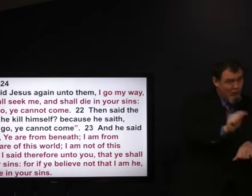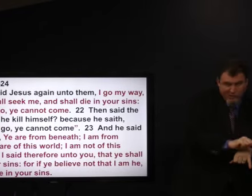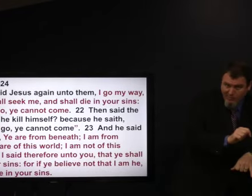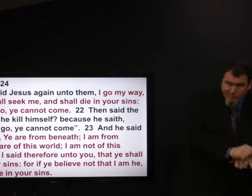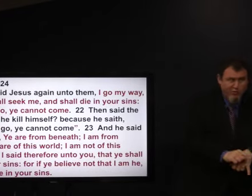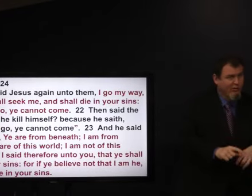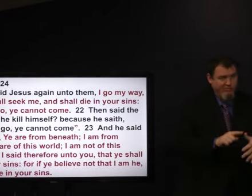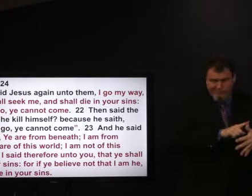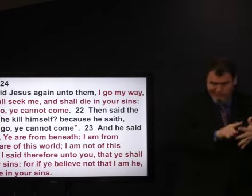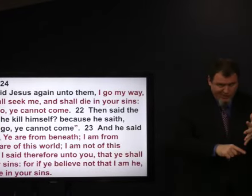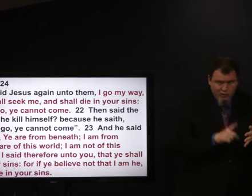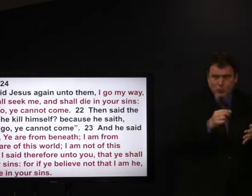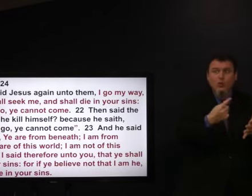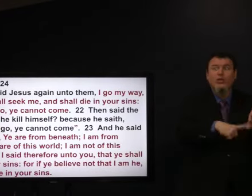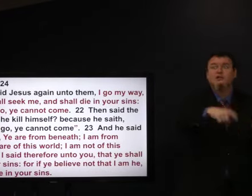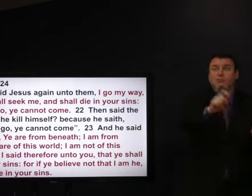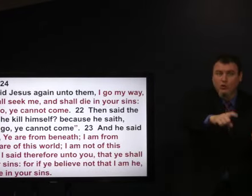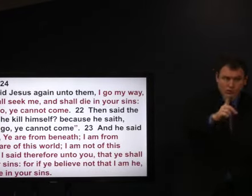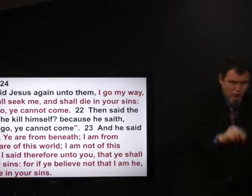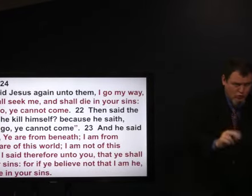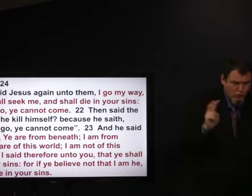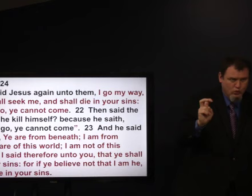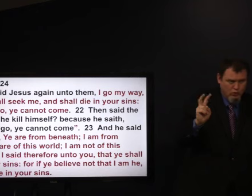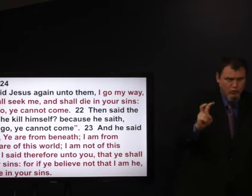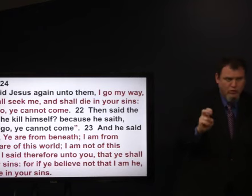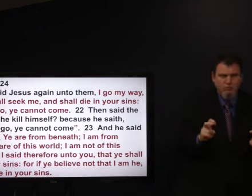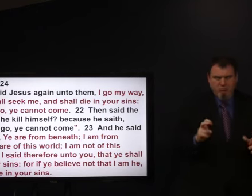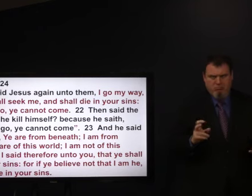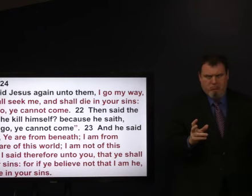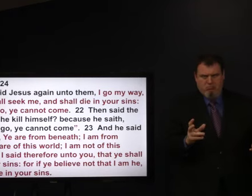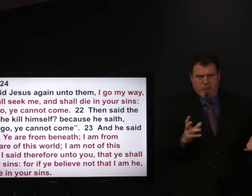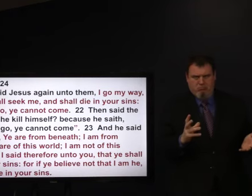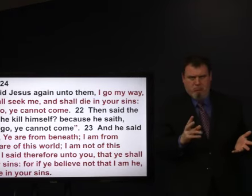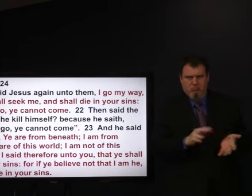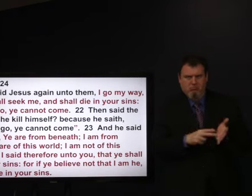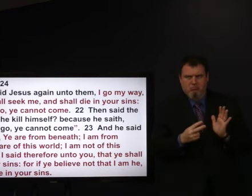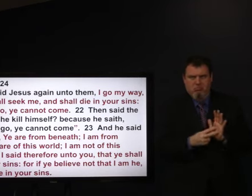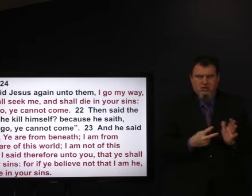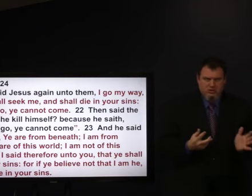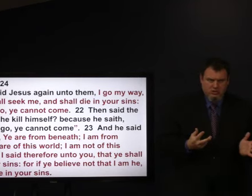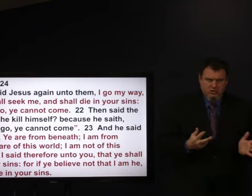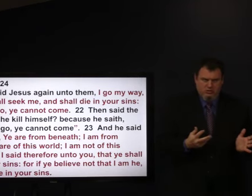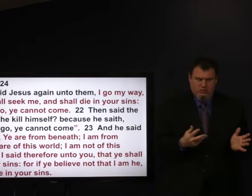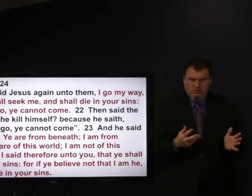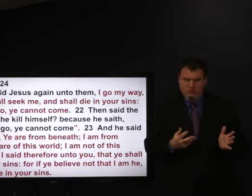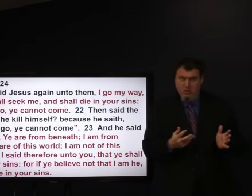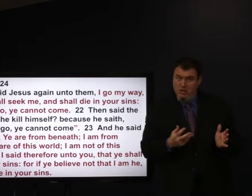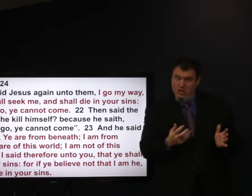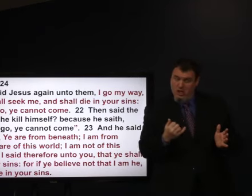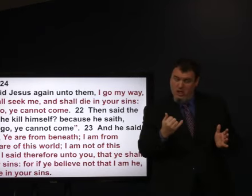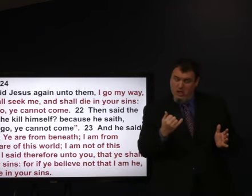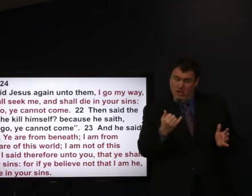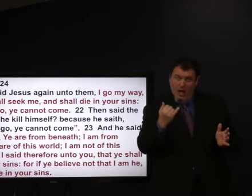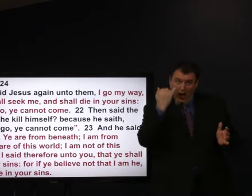that they followed the law, they went to the temple, they did what they were supposed to do. That meant,